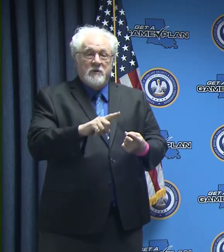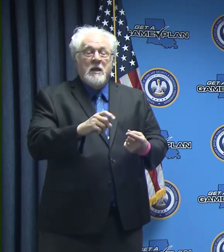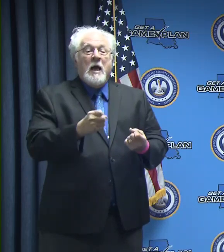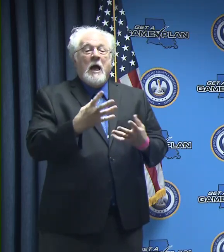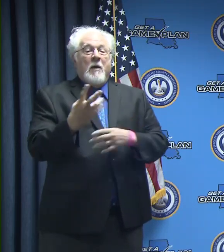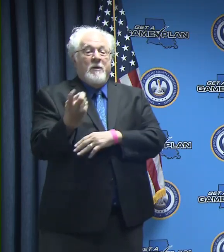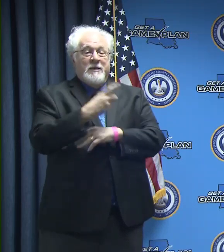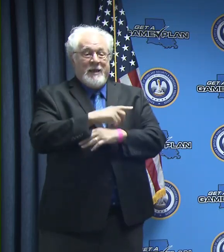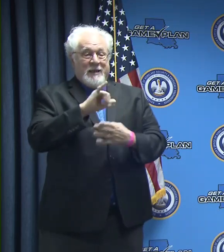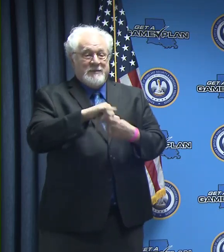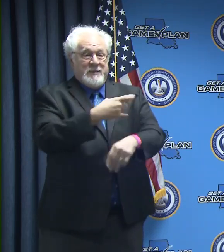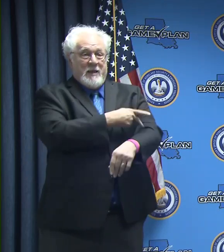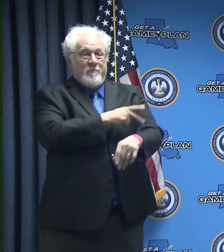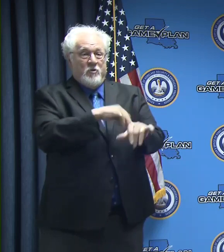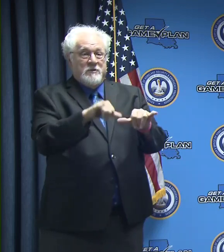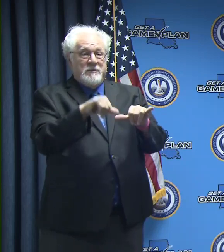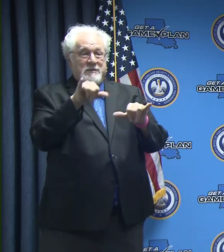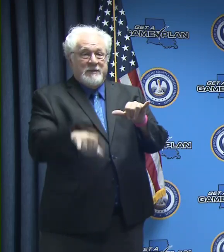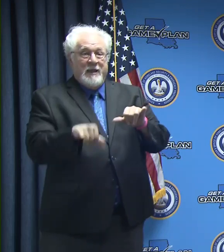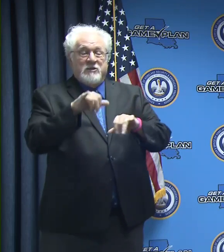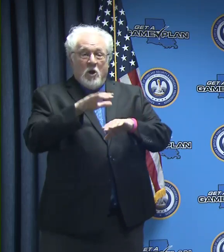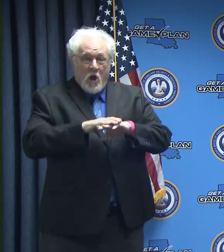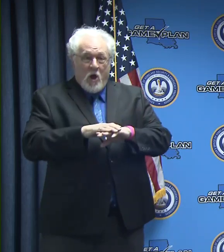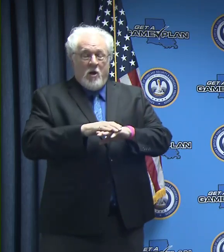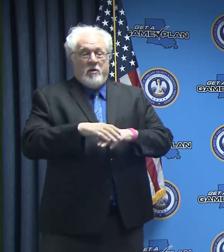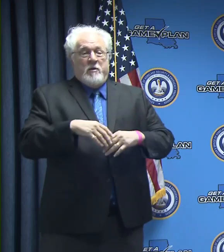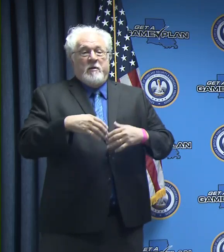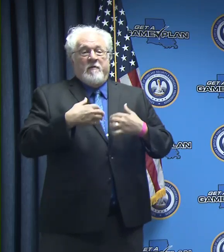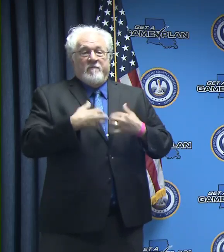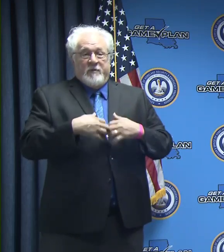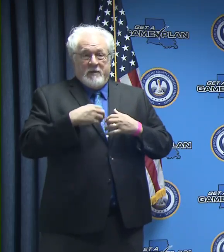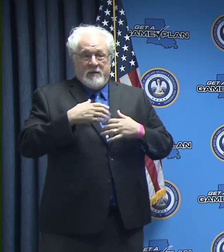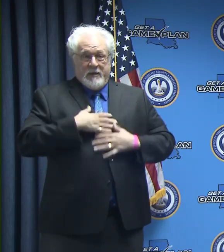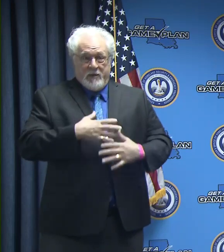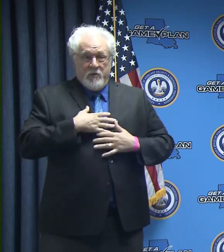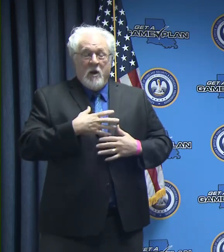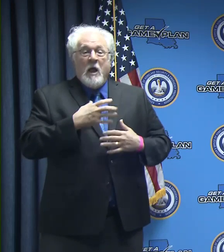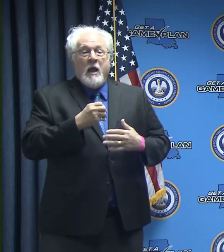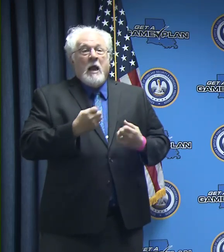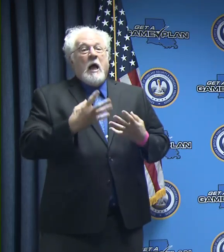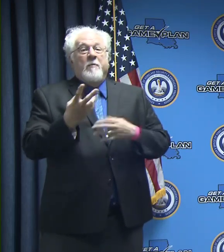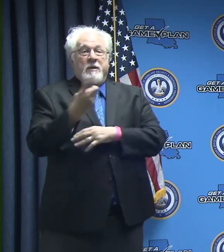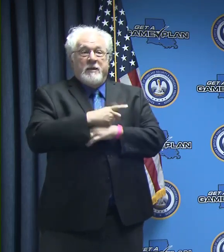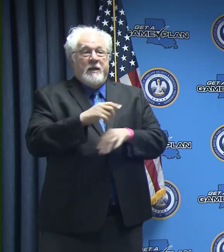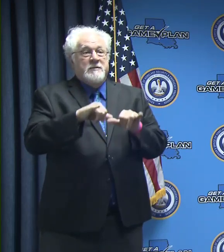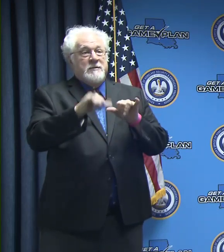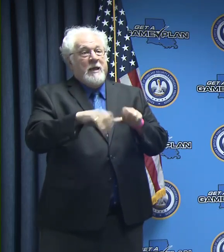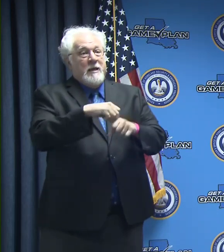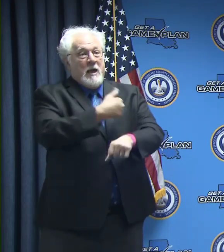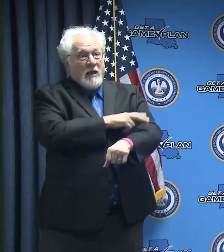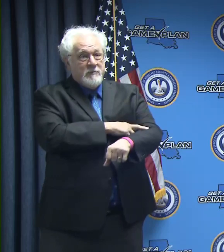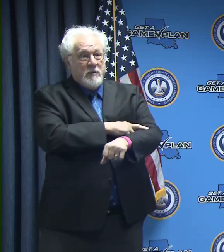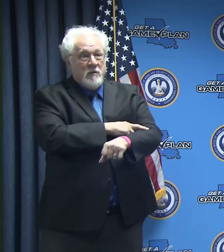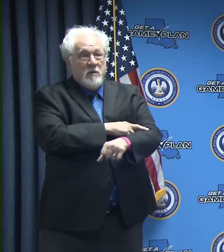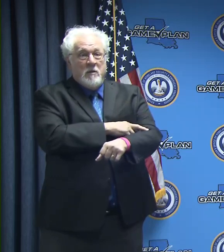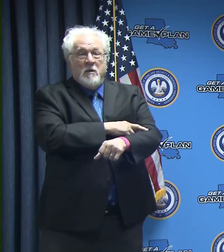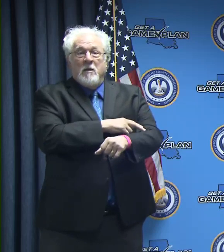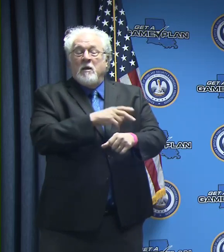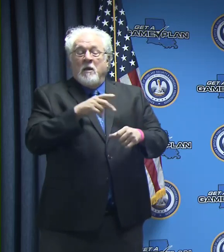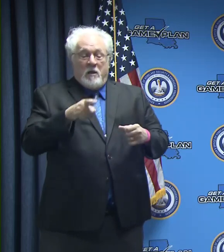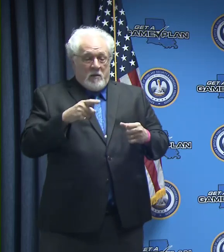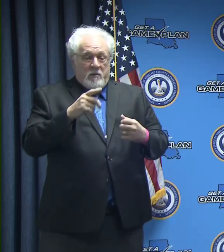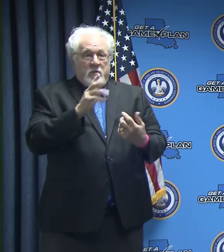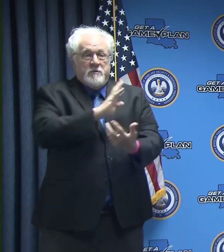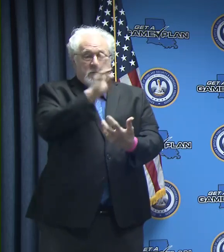days that the average patient has to stay on a ventilator, and the number of days that they're actually staying in the hospital. All of these things get